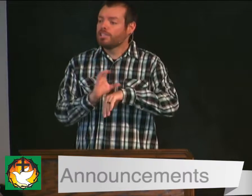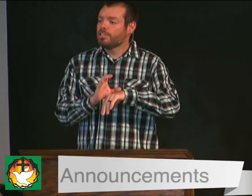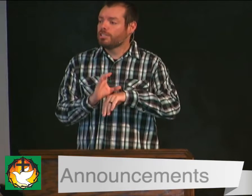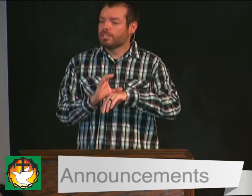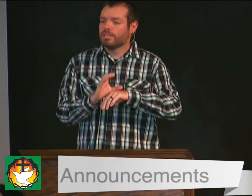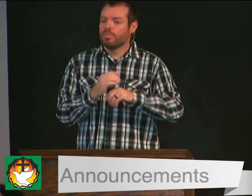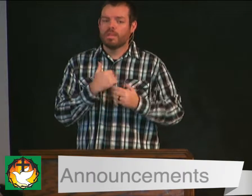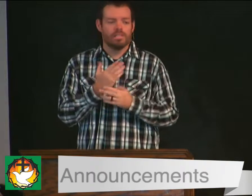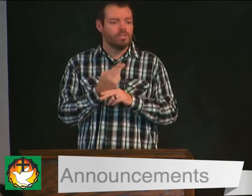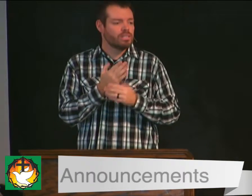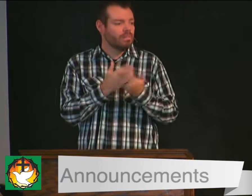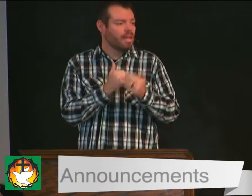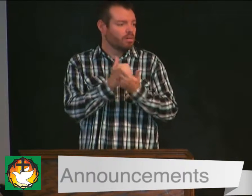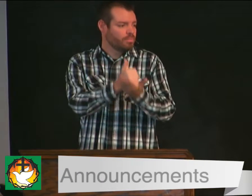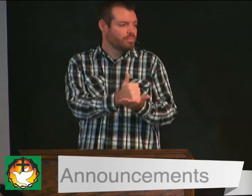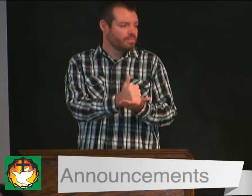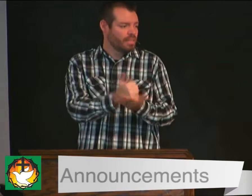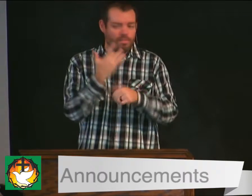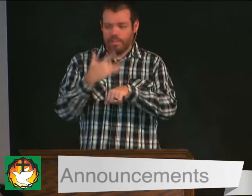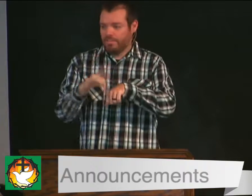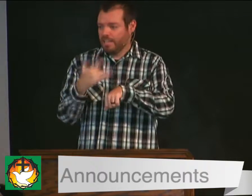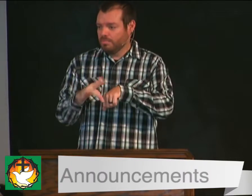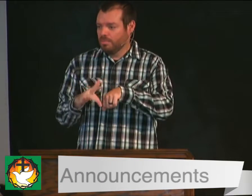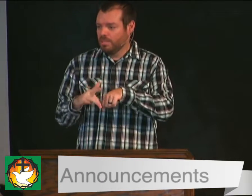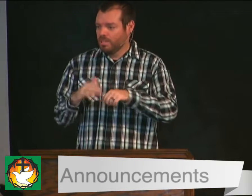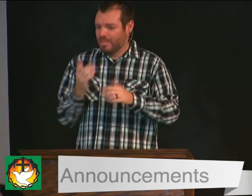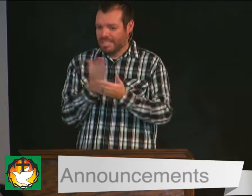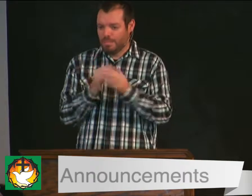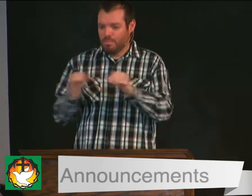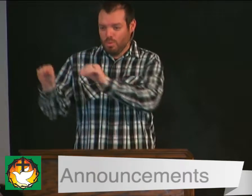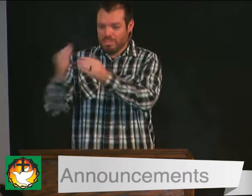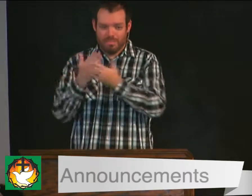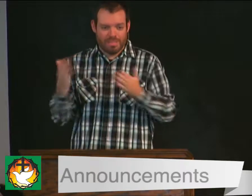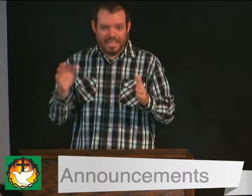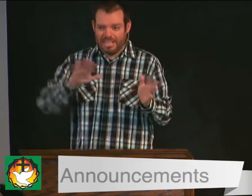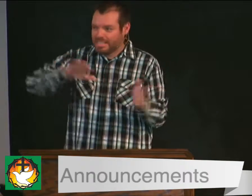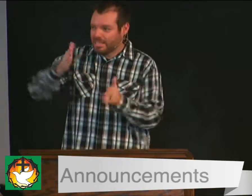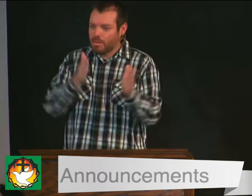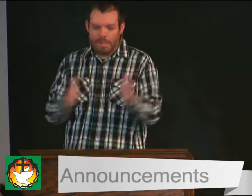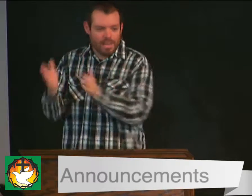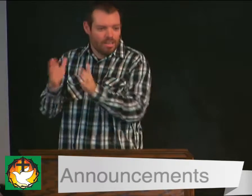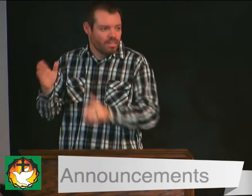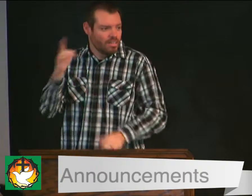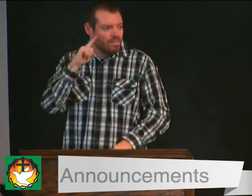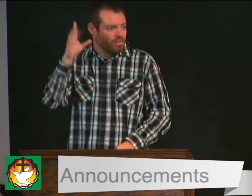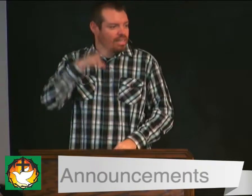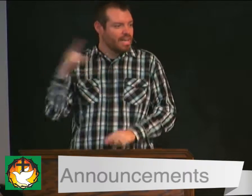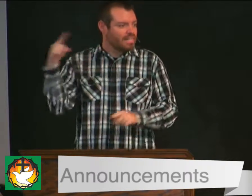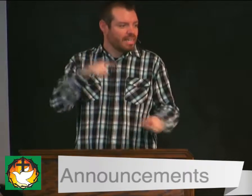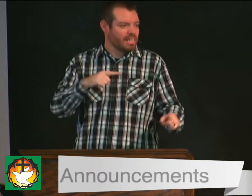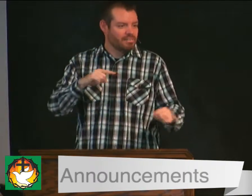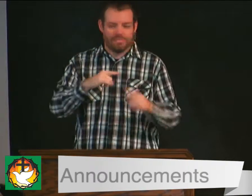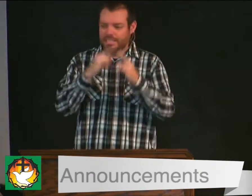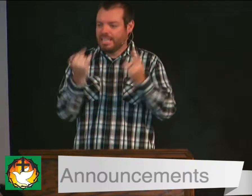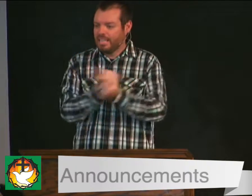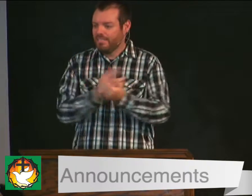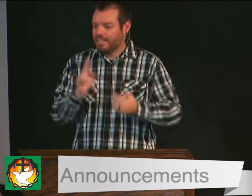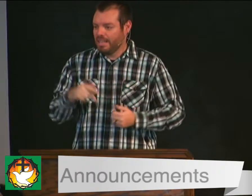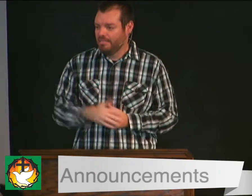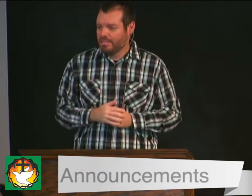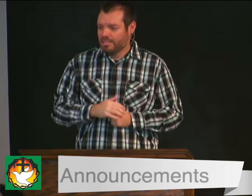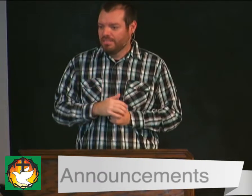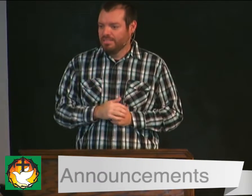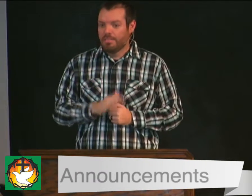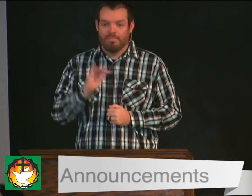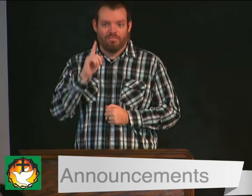After church, we can use some help if you're available. You need to move some things, prepare for the guys to come, to tend everything